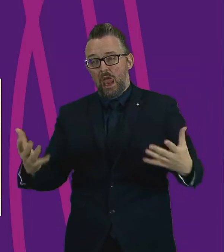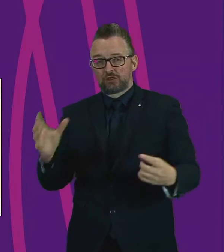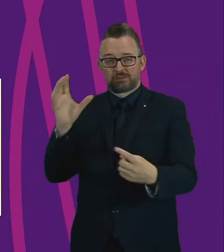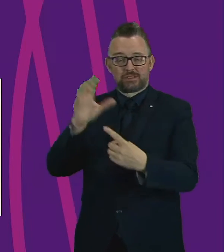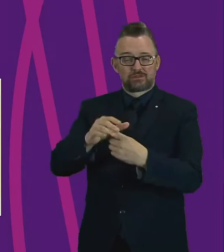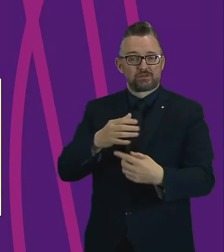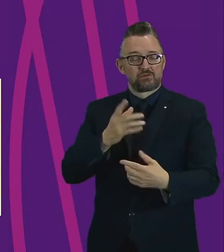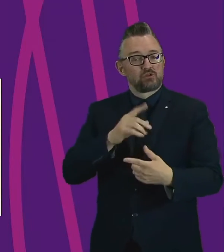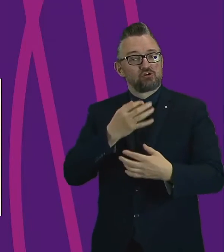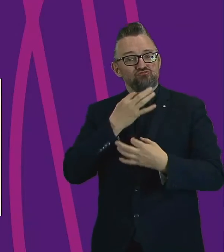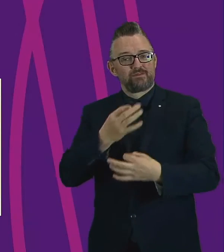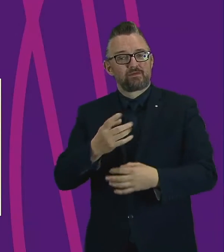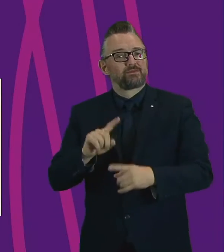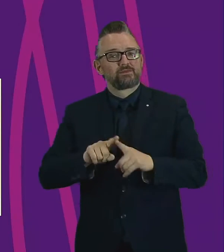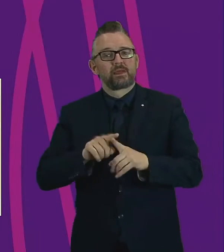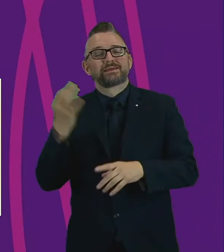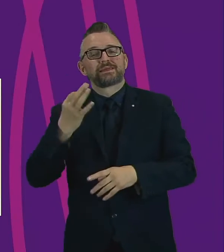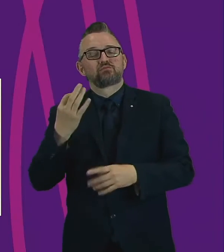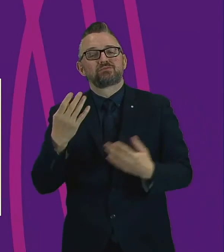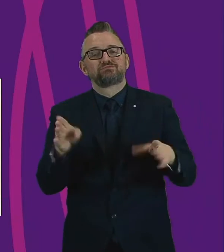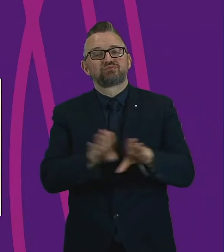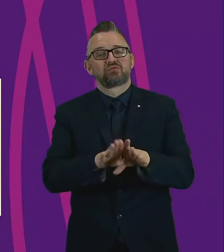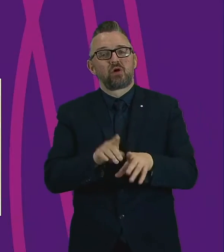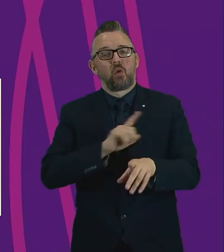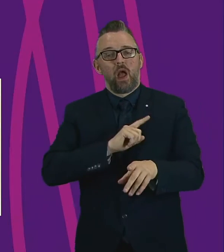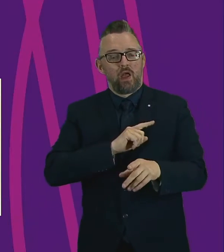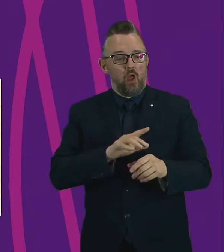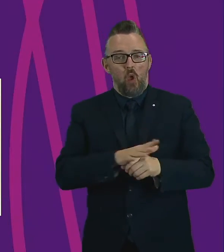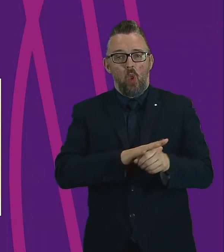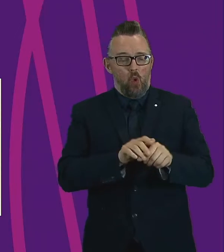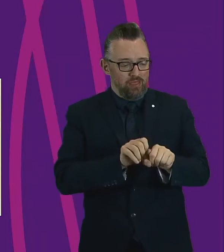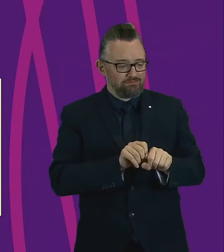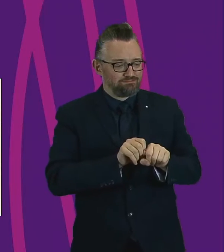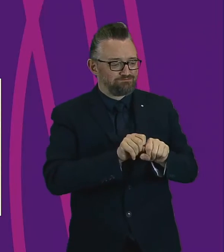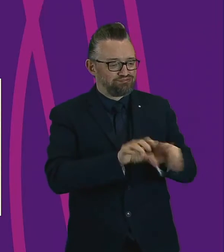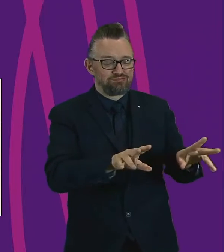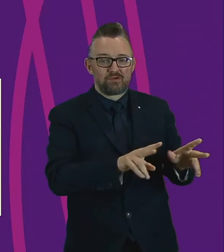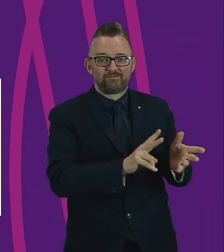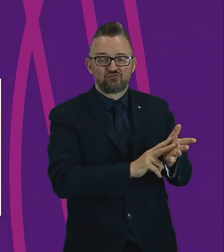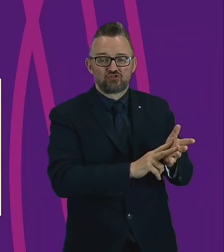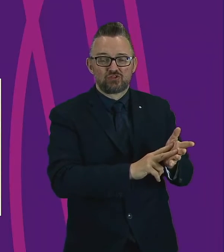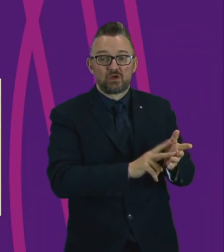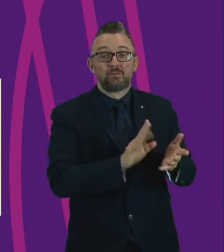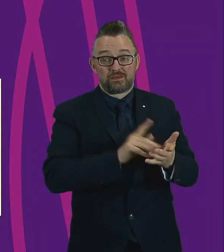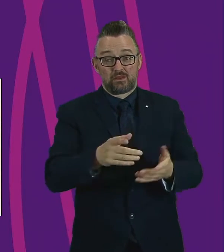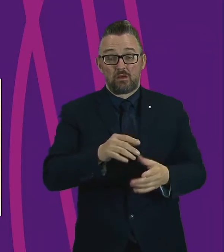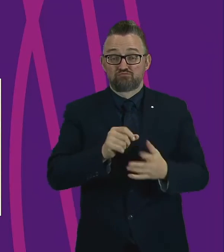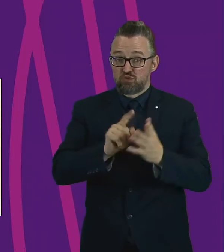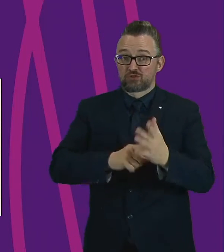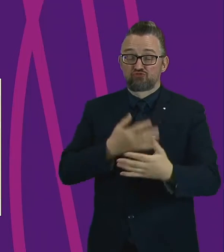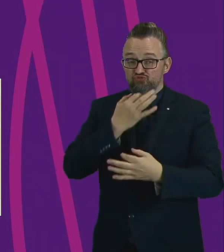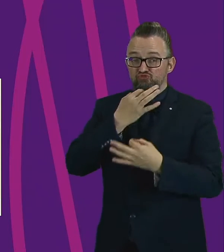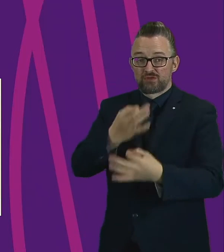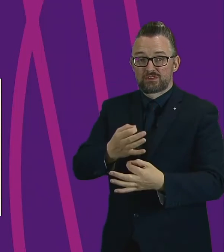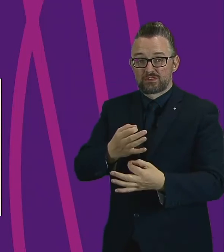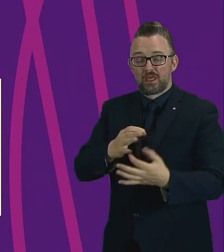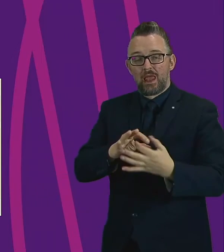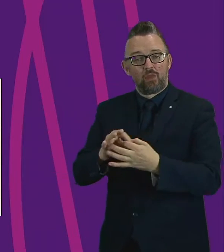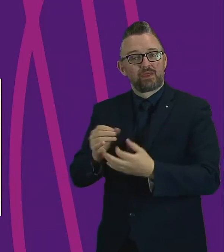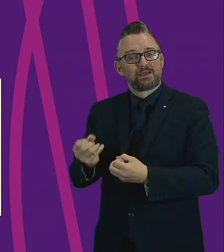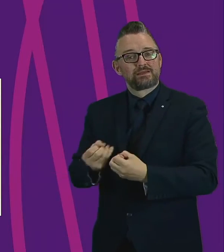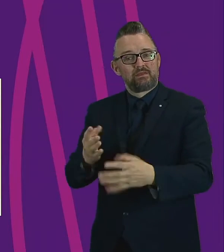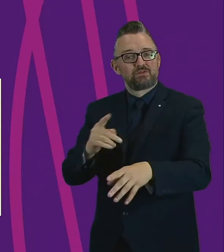risk of temporary shutdown due to localised outbreaks puts even more risk on these projects in terms of delivery times and